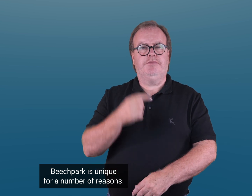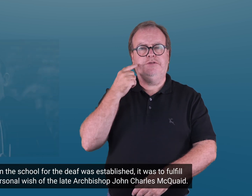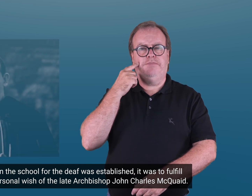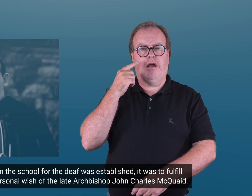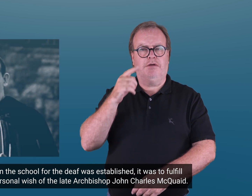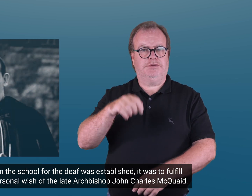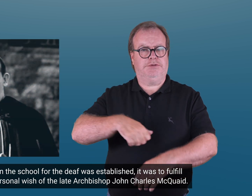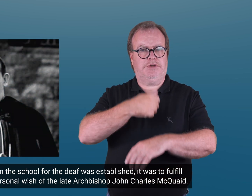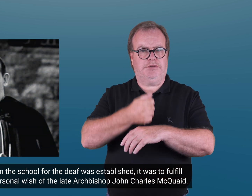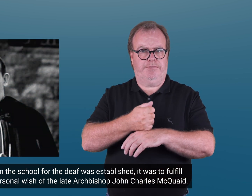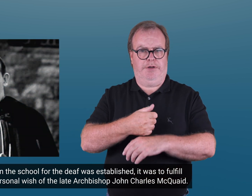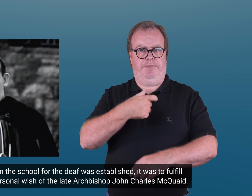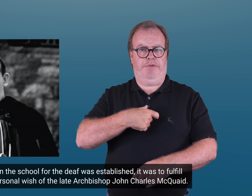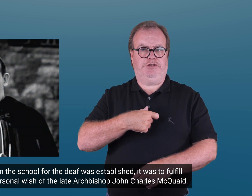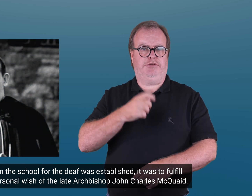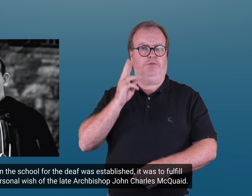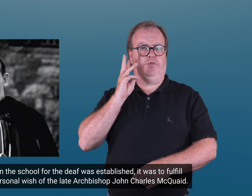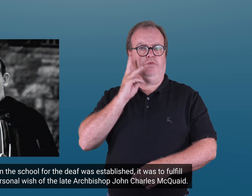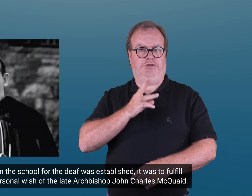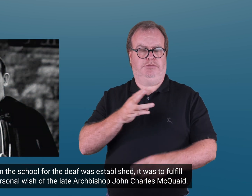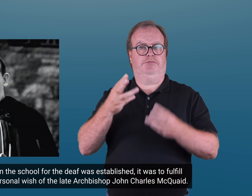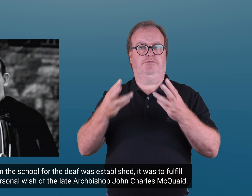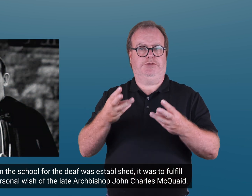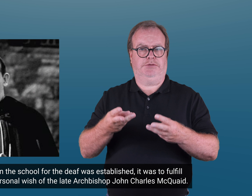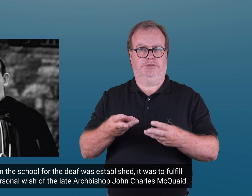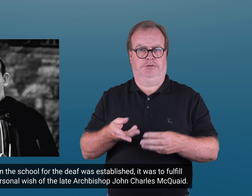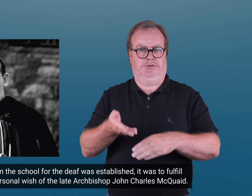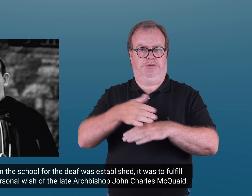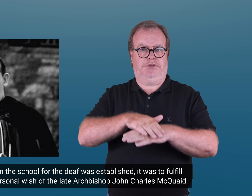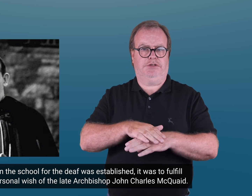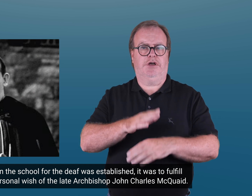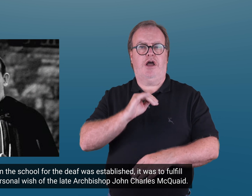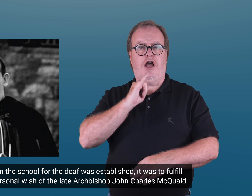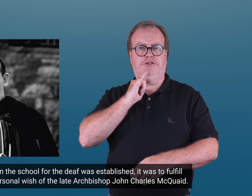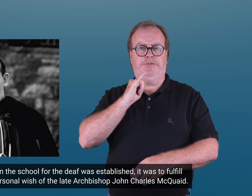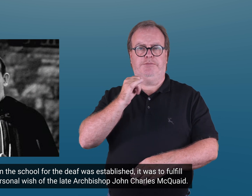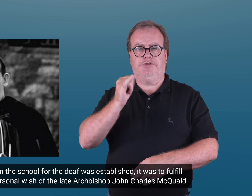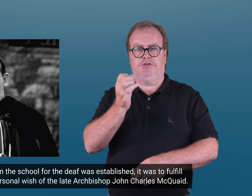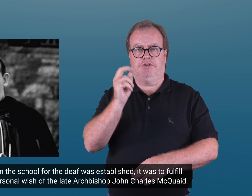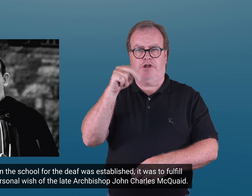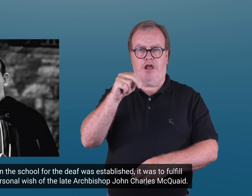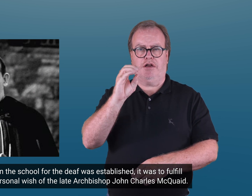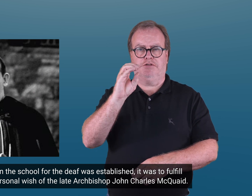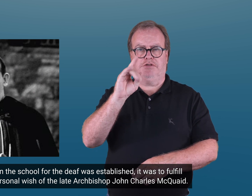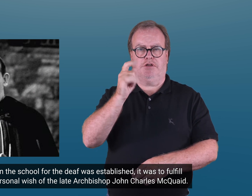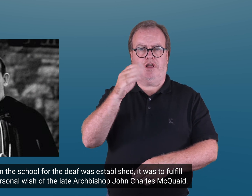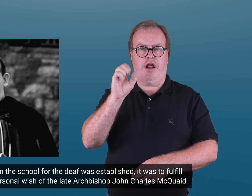When the School for the Deaf was established, it was to fulfil the personal wish of the late Archbishop John Charles McQuaid.